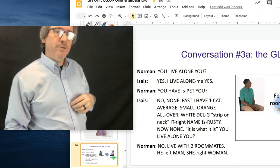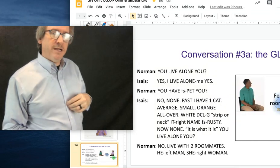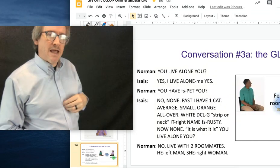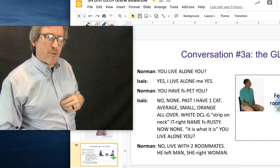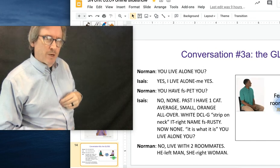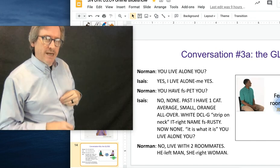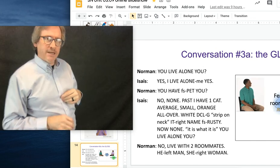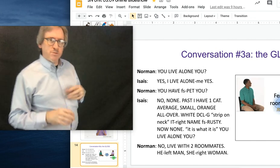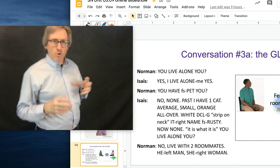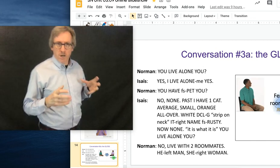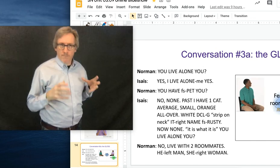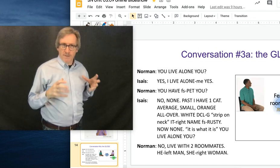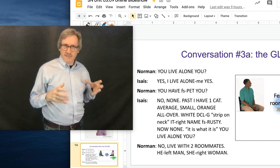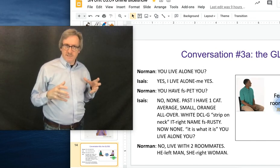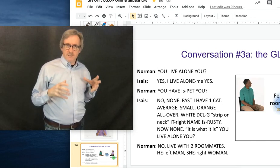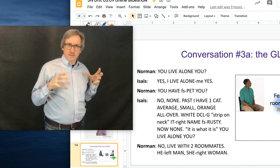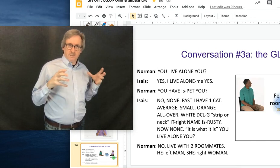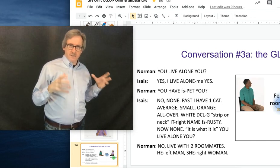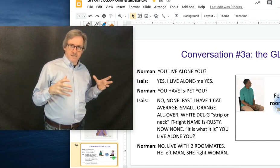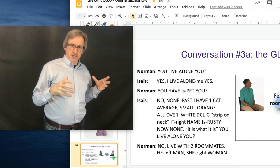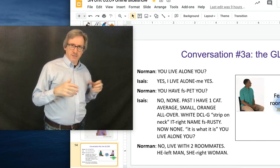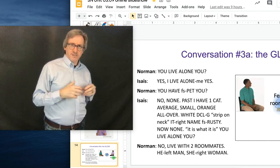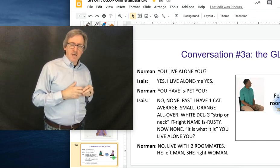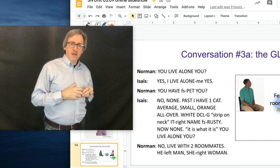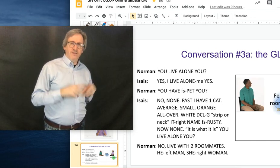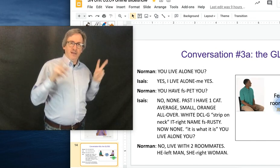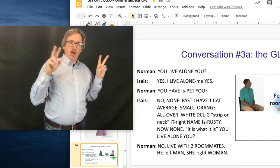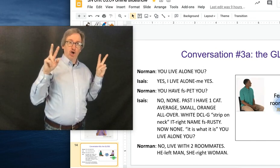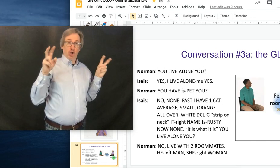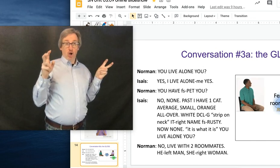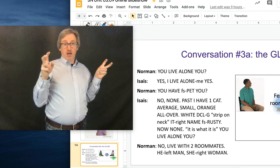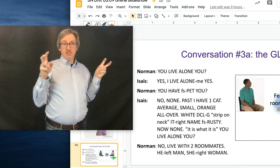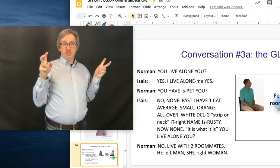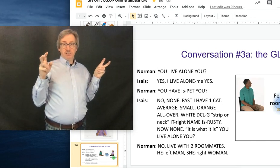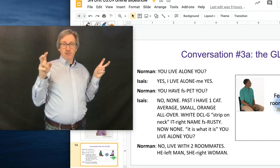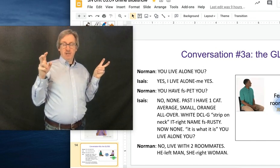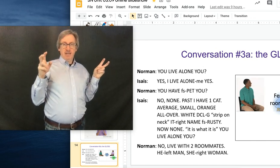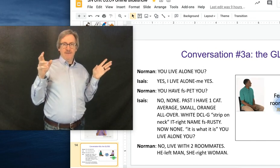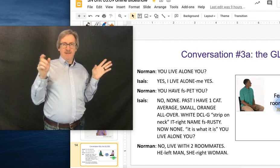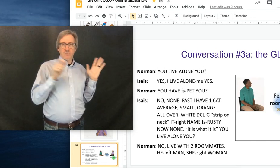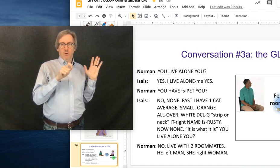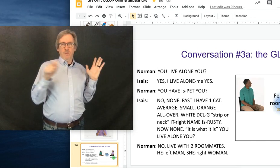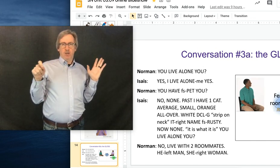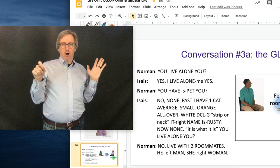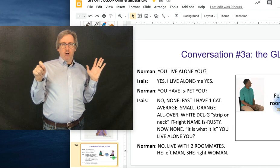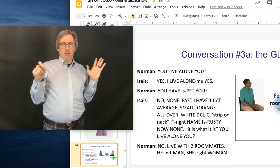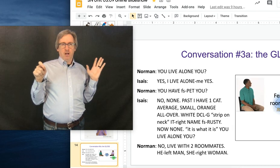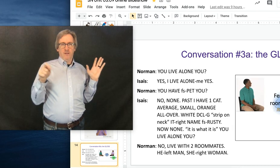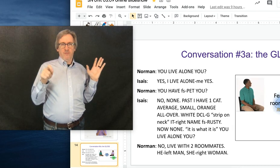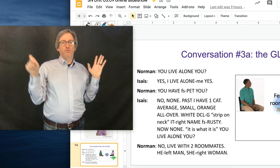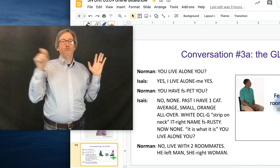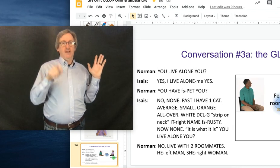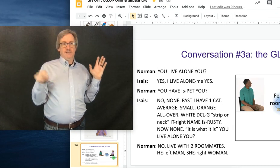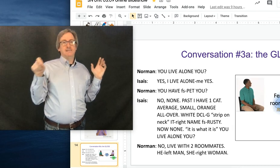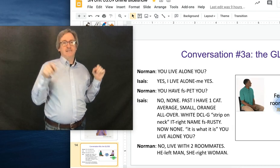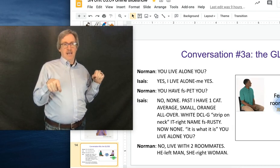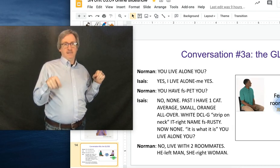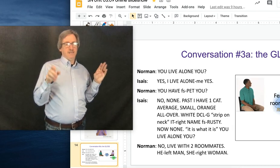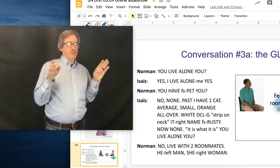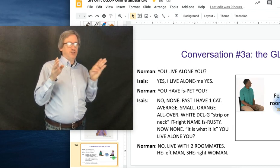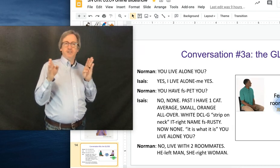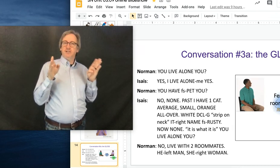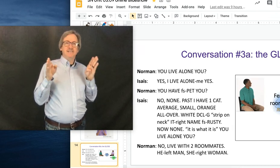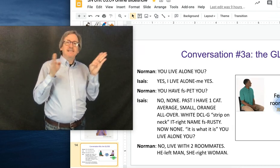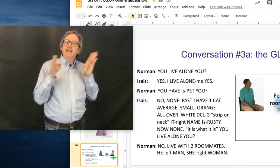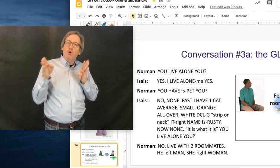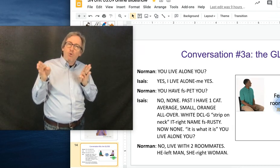started including, now that we're getting into more complex discussions, the gloss, and that's what we call the written signs.